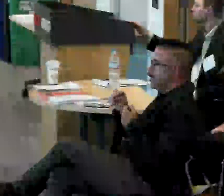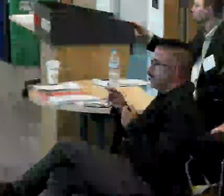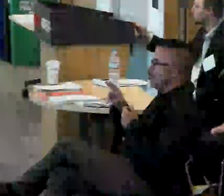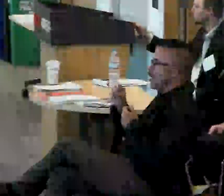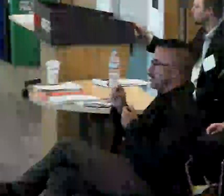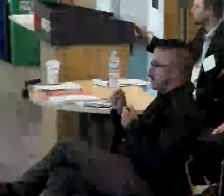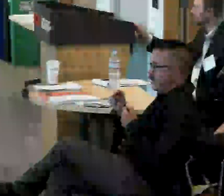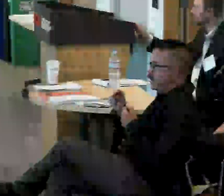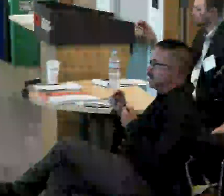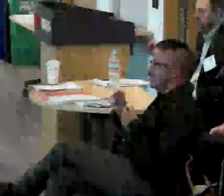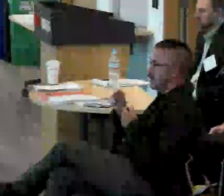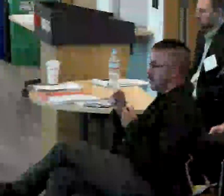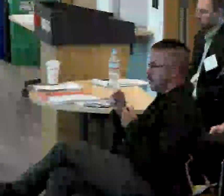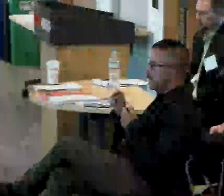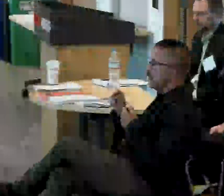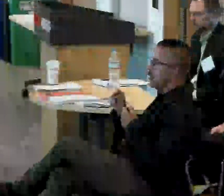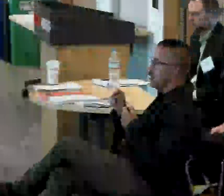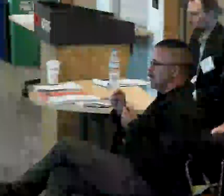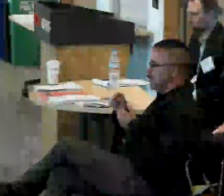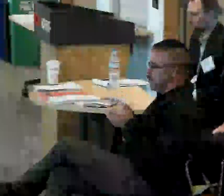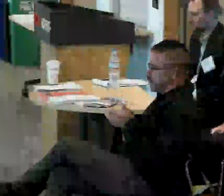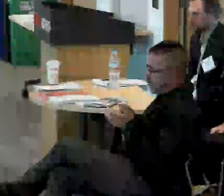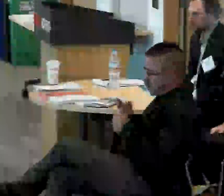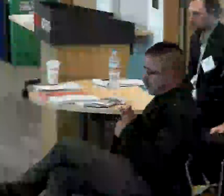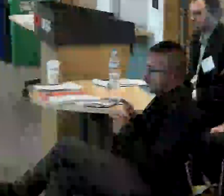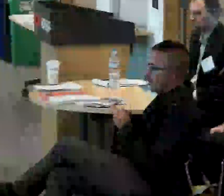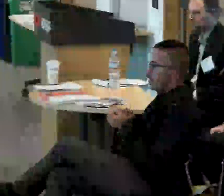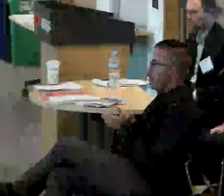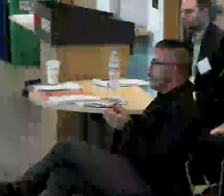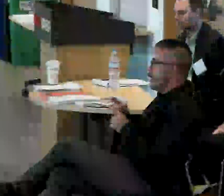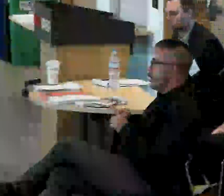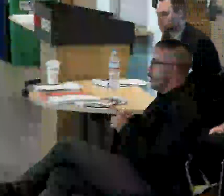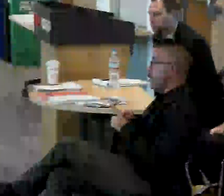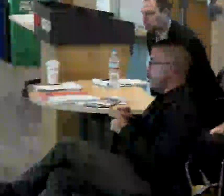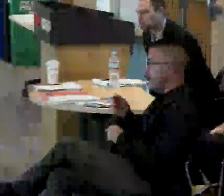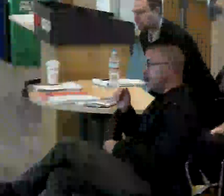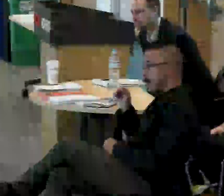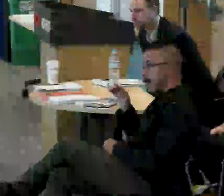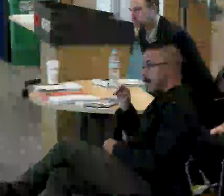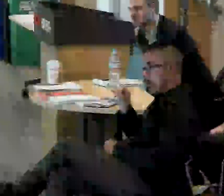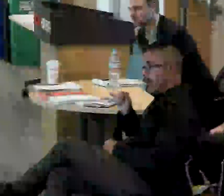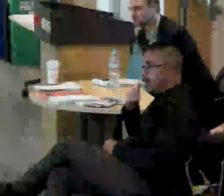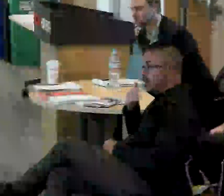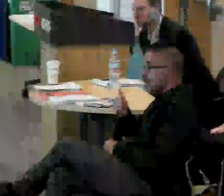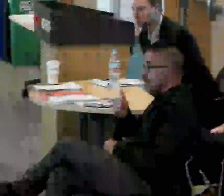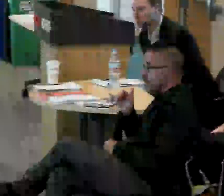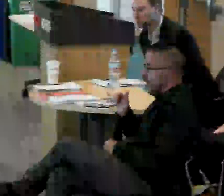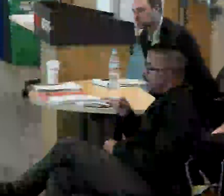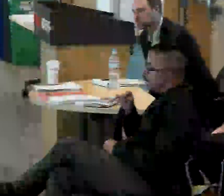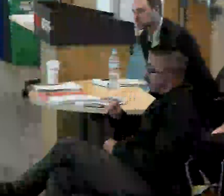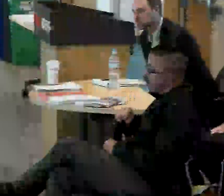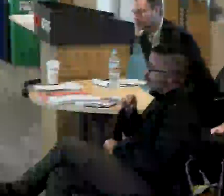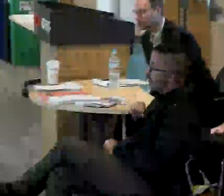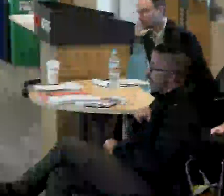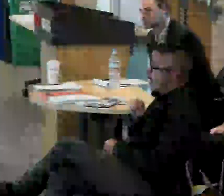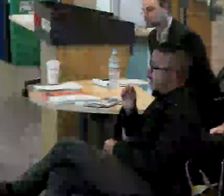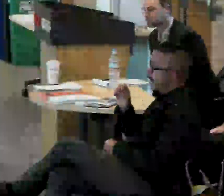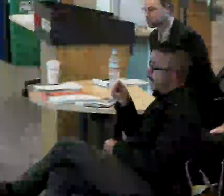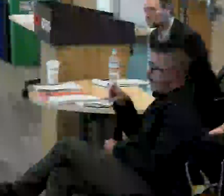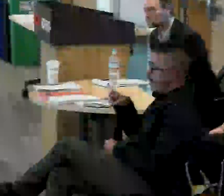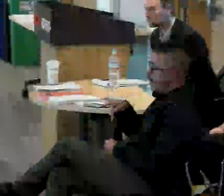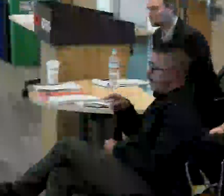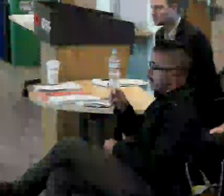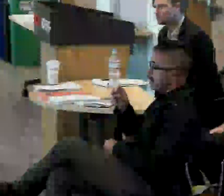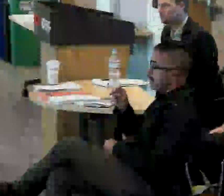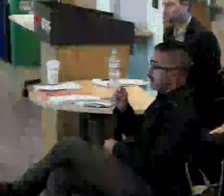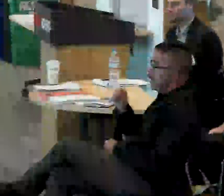or something like that. And this is one of the things ABLE is really good for. You know, one of those qualified expenses is